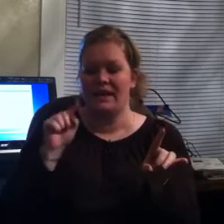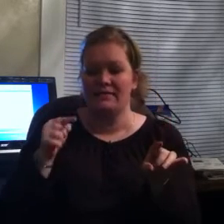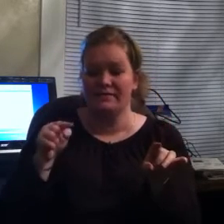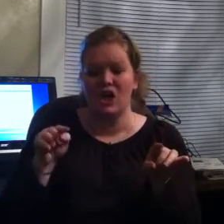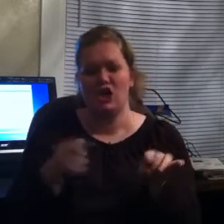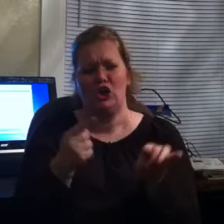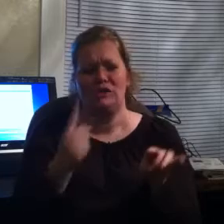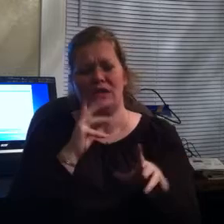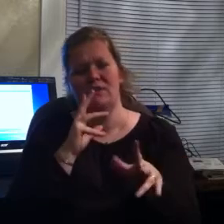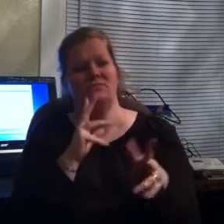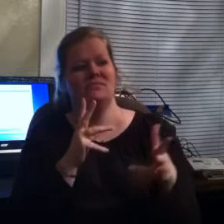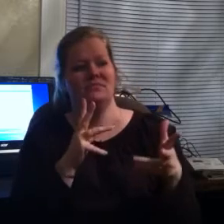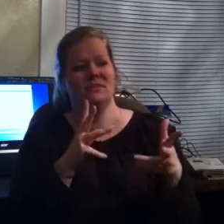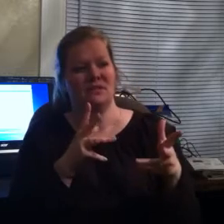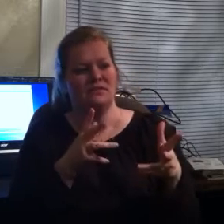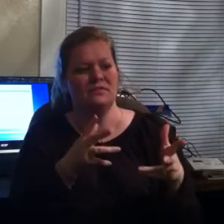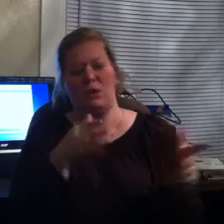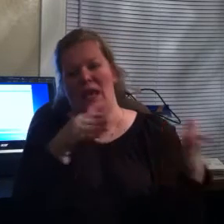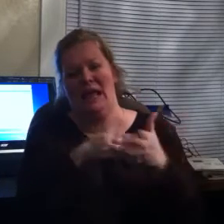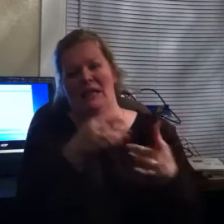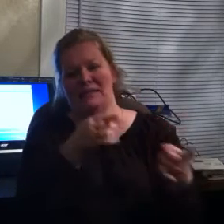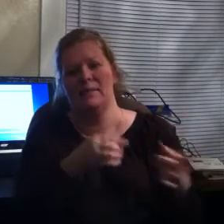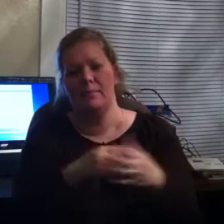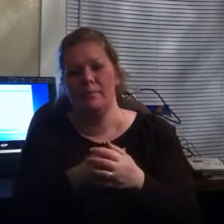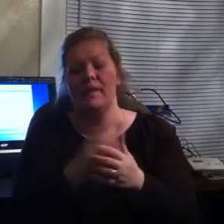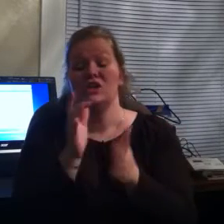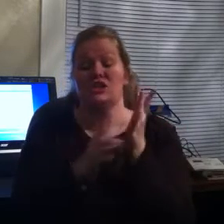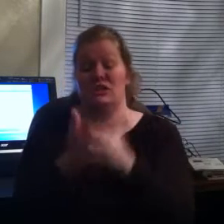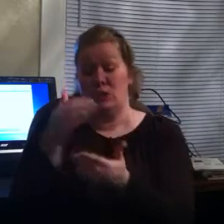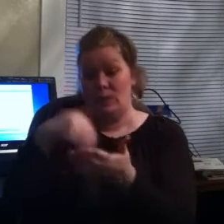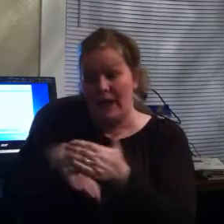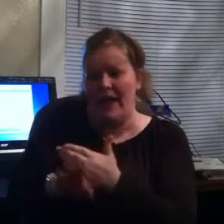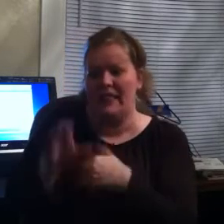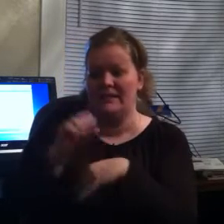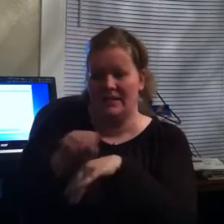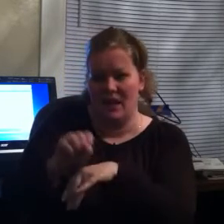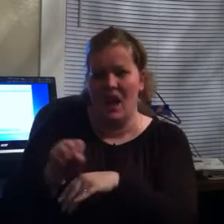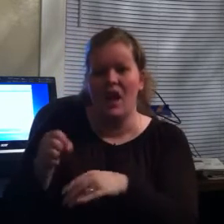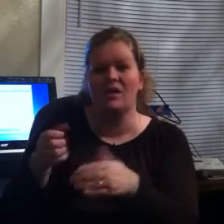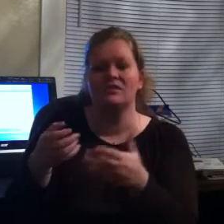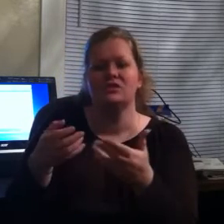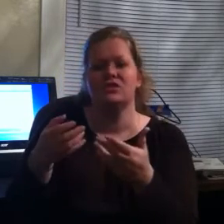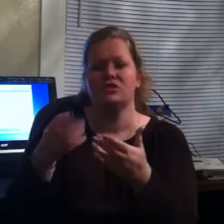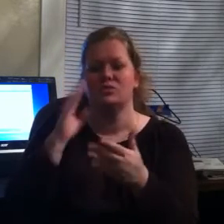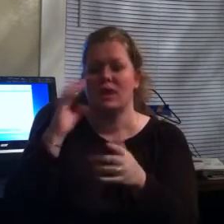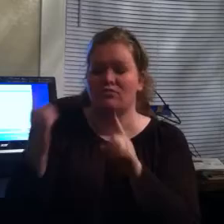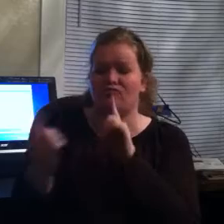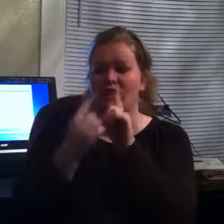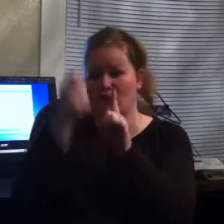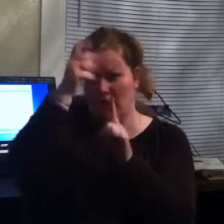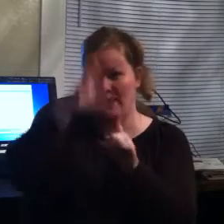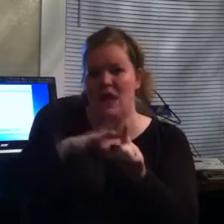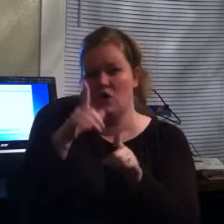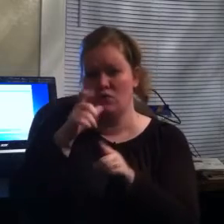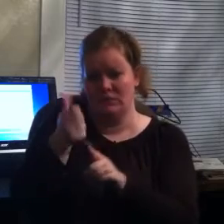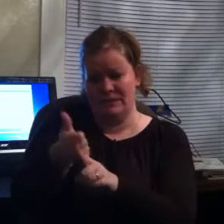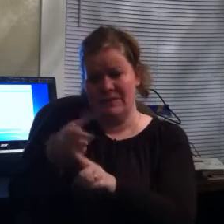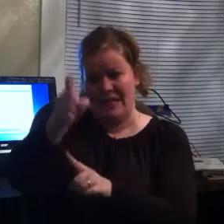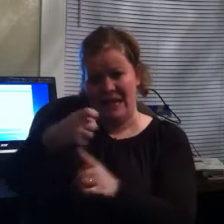great contrast here. Jesus went into the synagogue, went right there, and went right to the man who needed healing. So here's the King of Kings ready